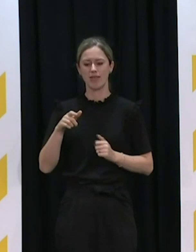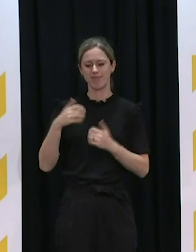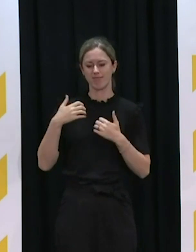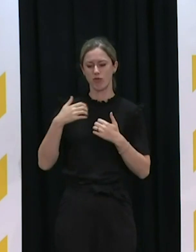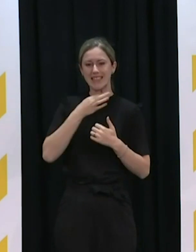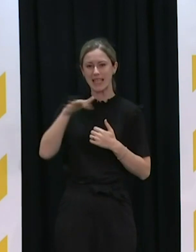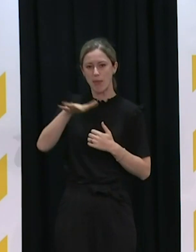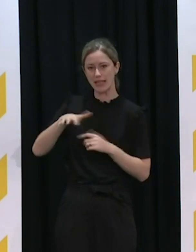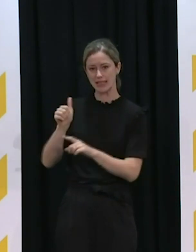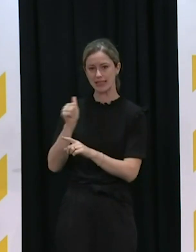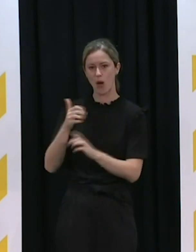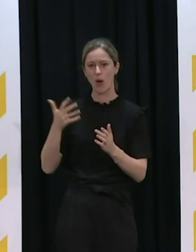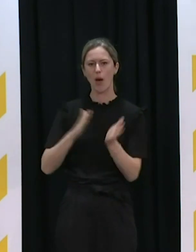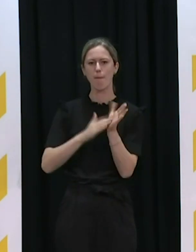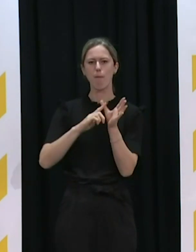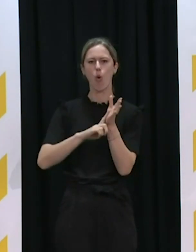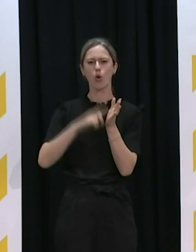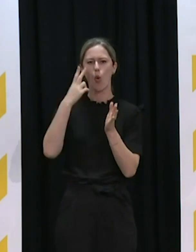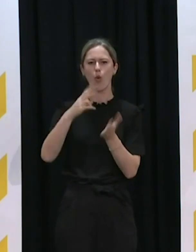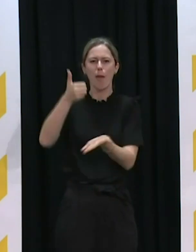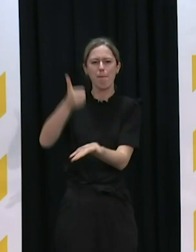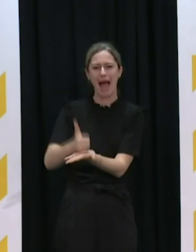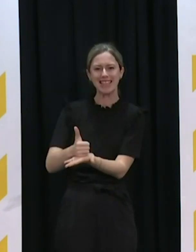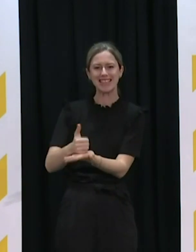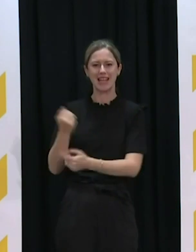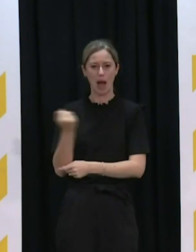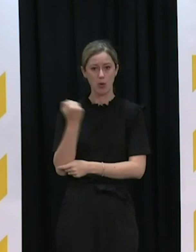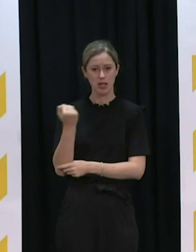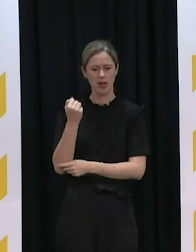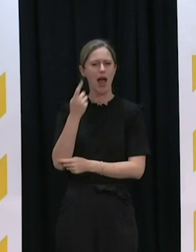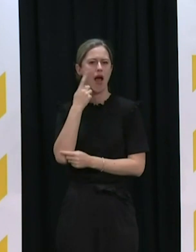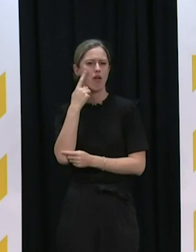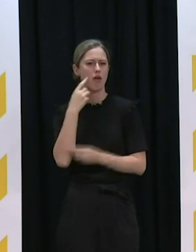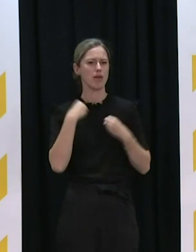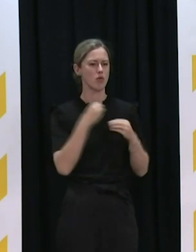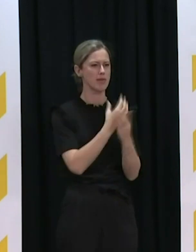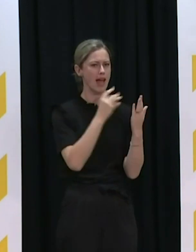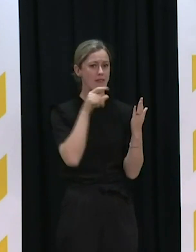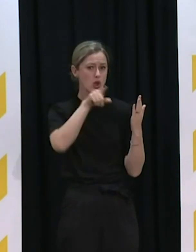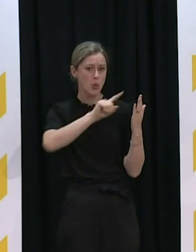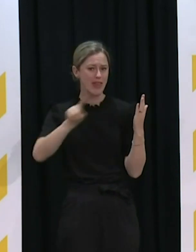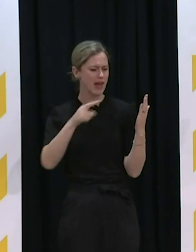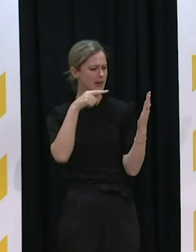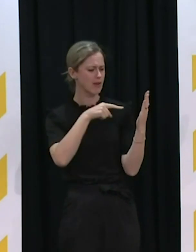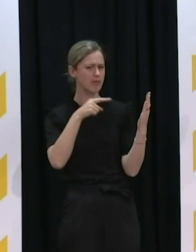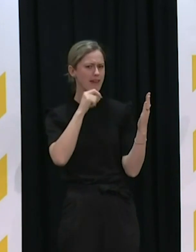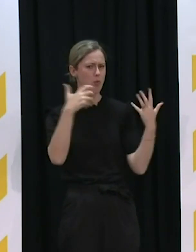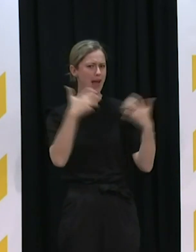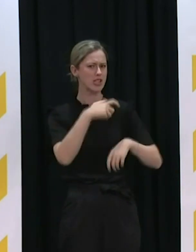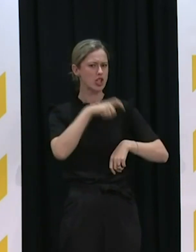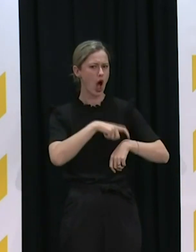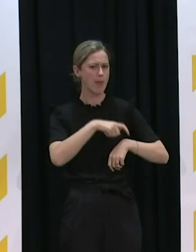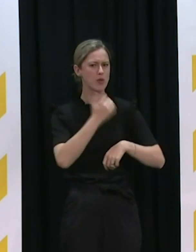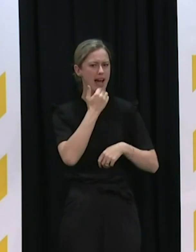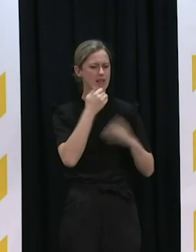identified yesterday, and that is the base in Hamilton, so please check the Ministry website to look at the time and date where that exposure event was and